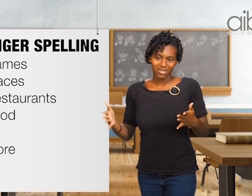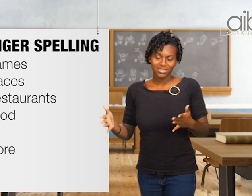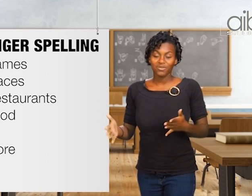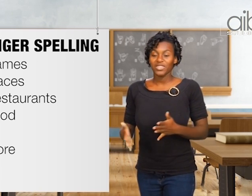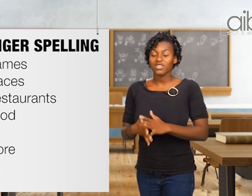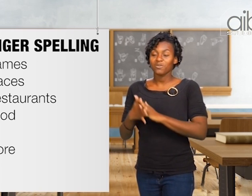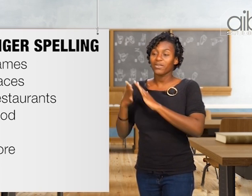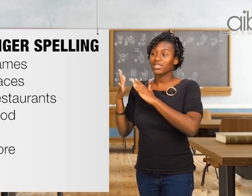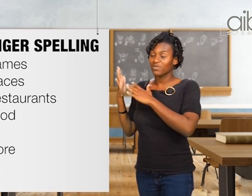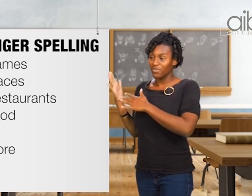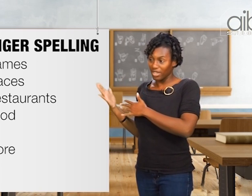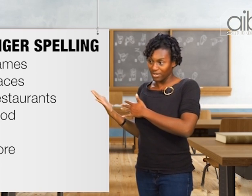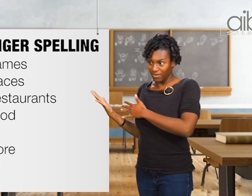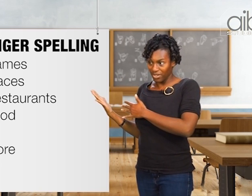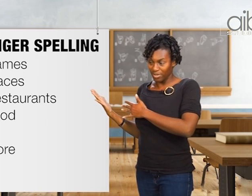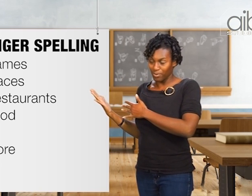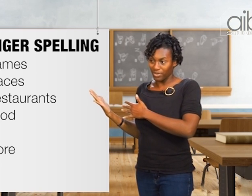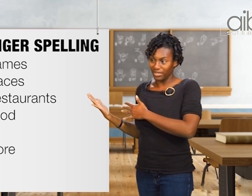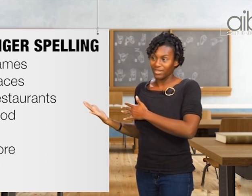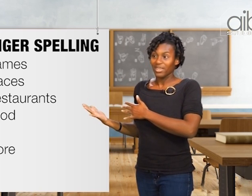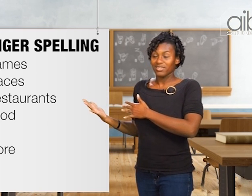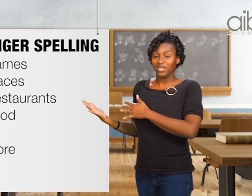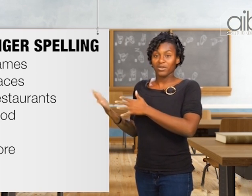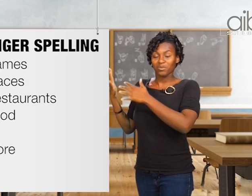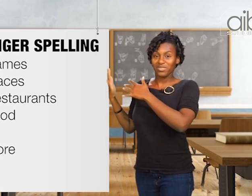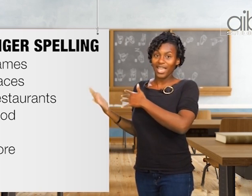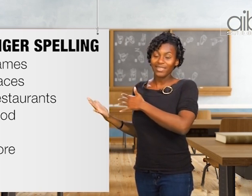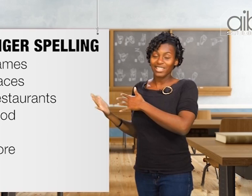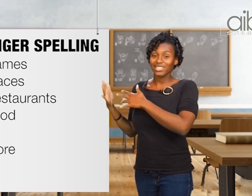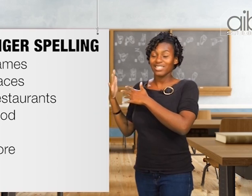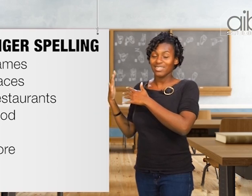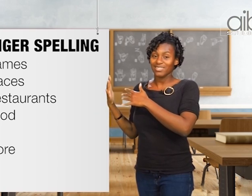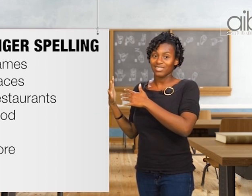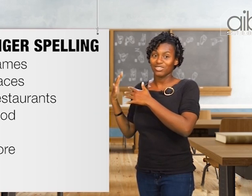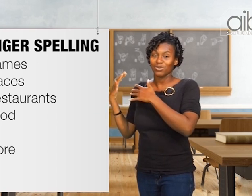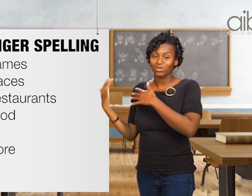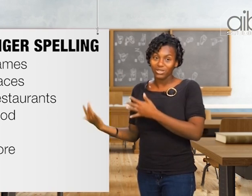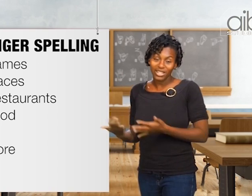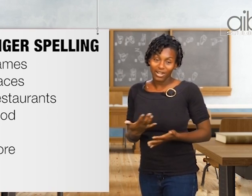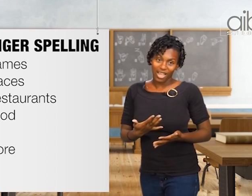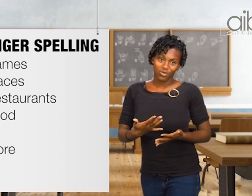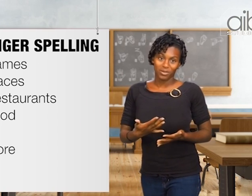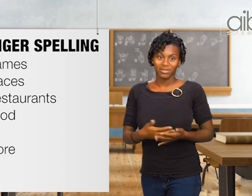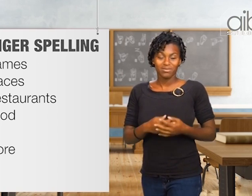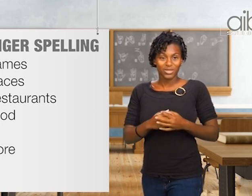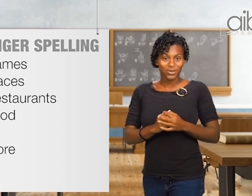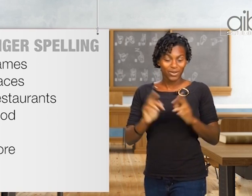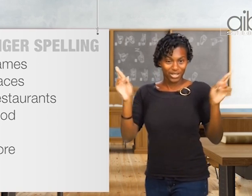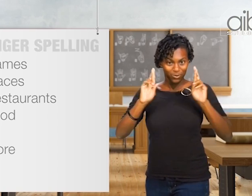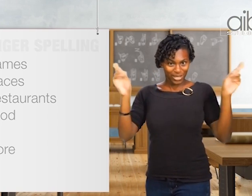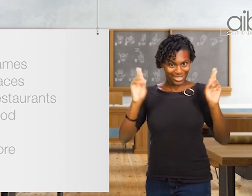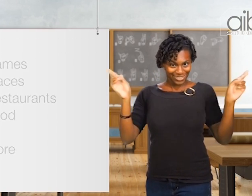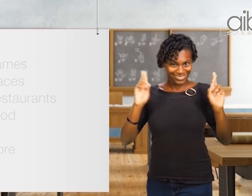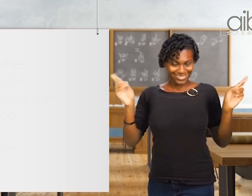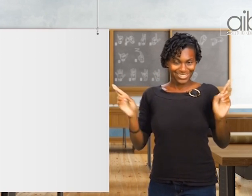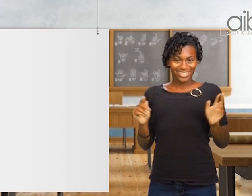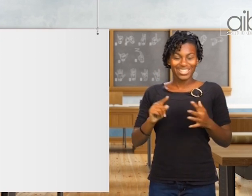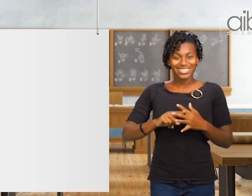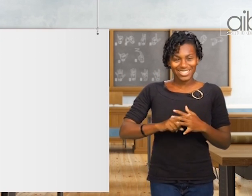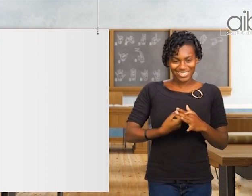So fingerspelling is very, very important. So with that, that leads us into learning our alphabet. So are you ready? Let's get